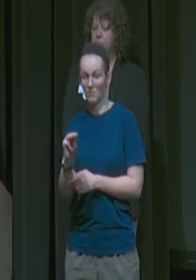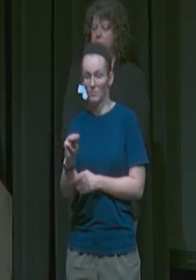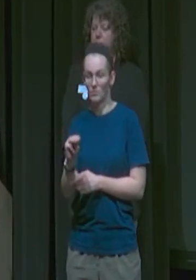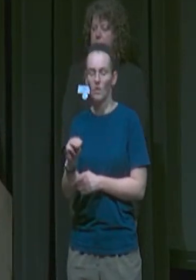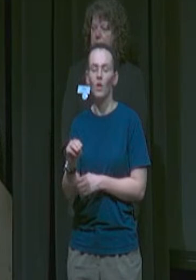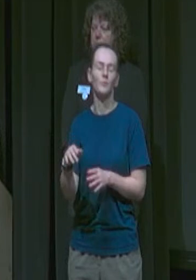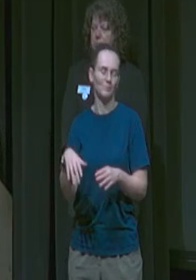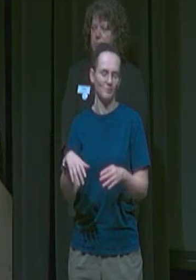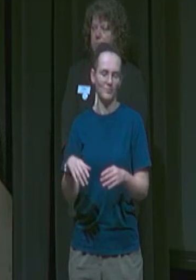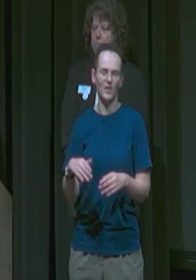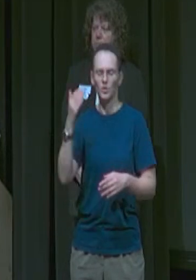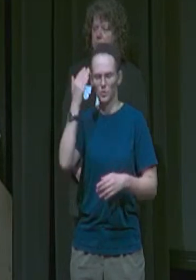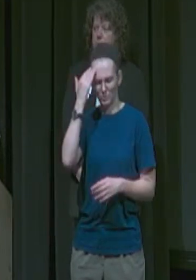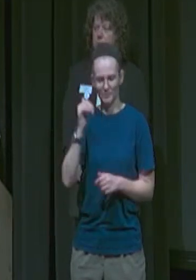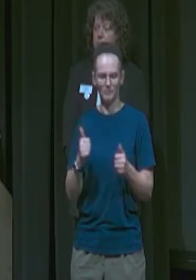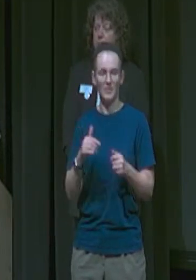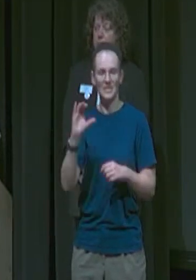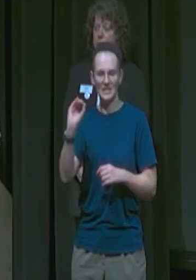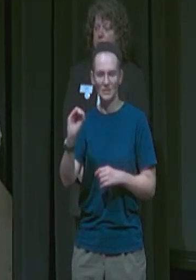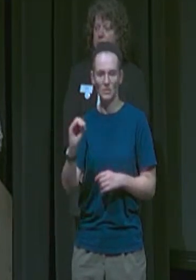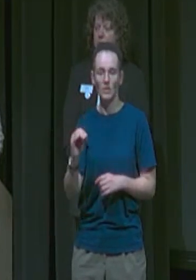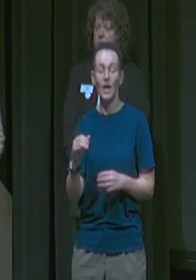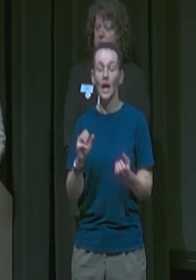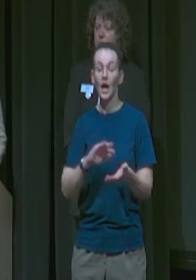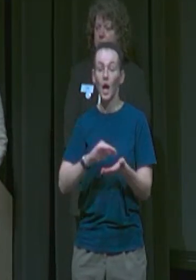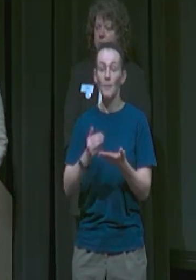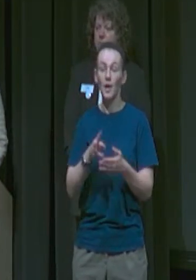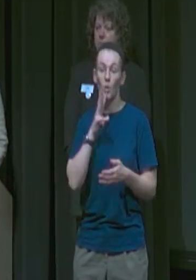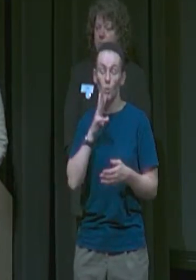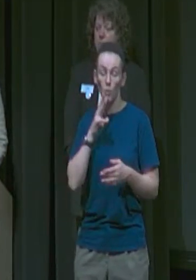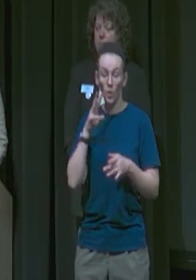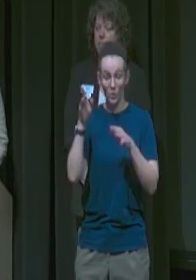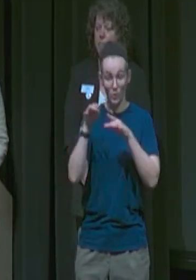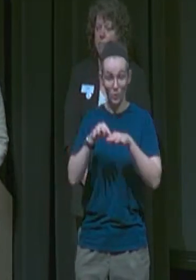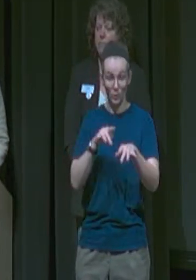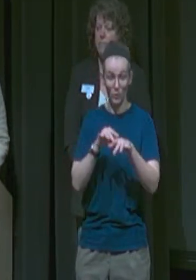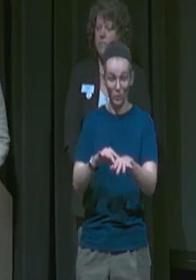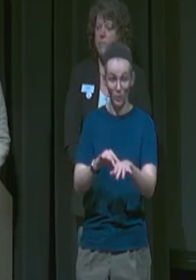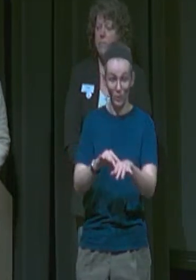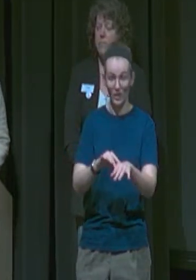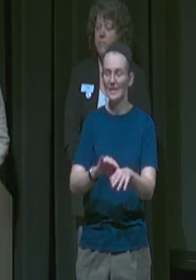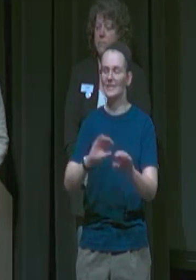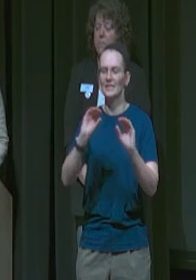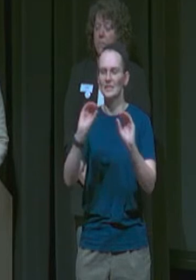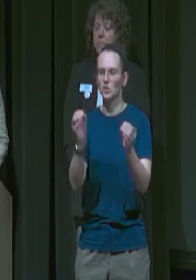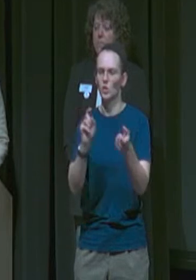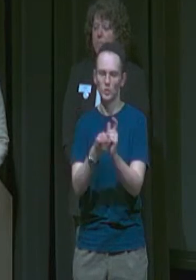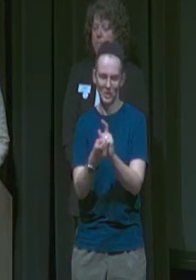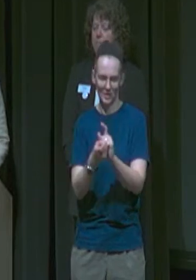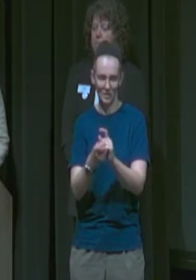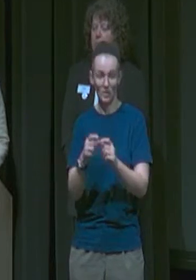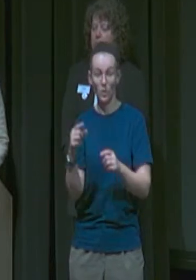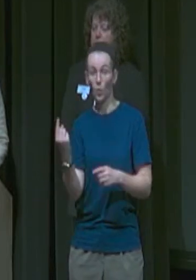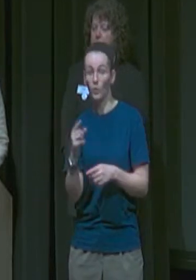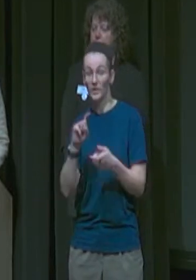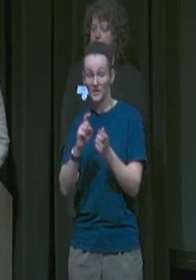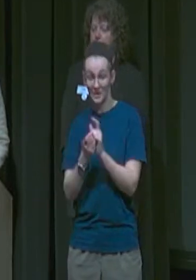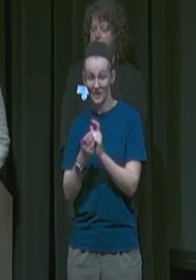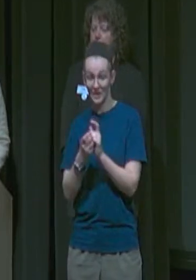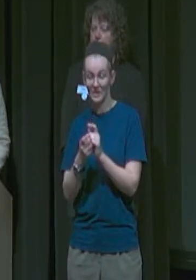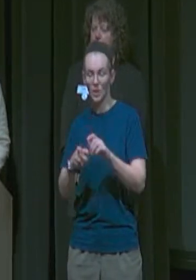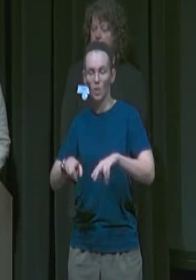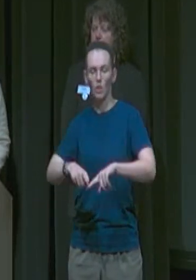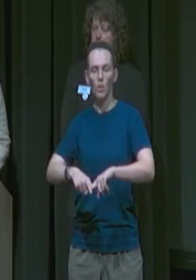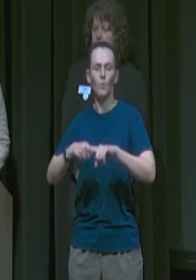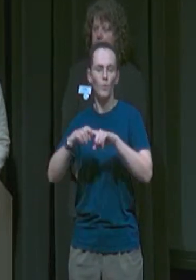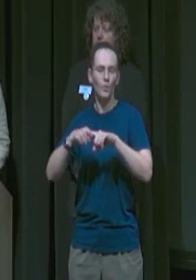way altering how much water comes down the Cuyahoga River. The only thing that is changing is the detention